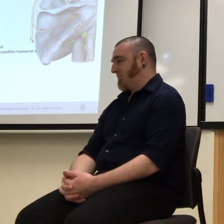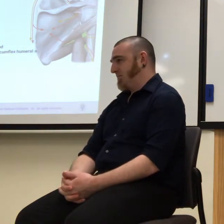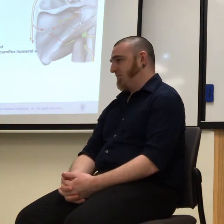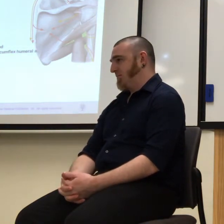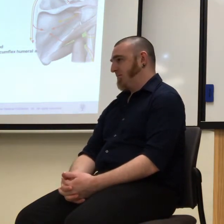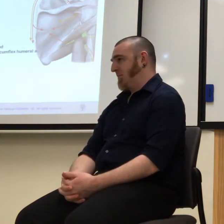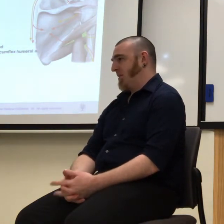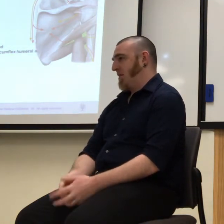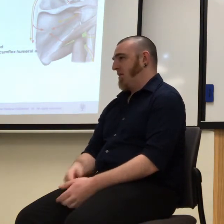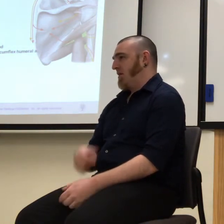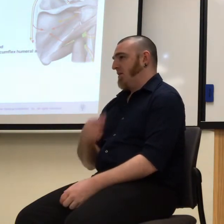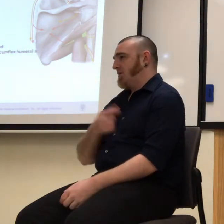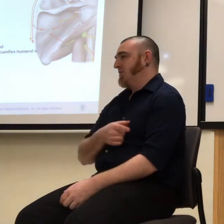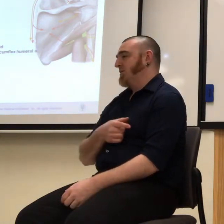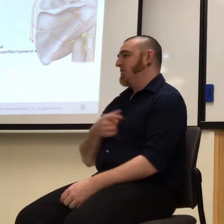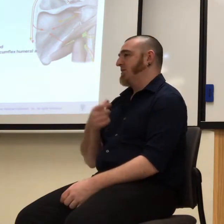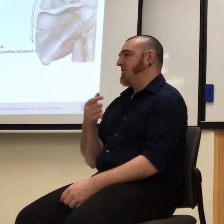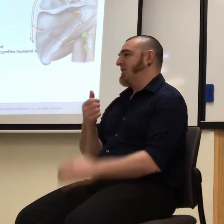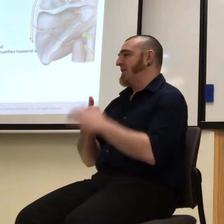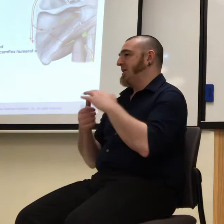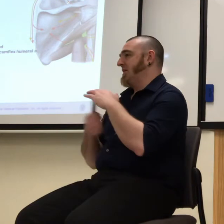inferior border, the teres major,